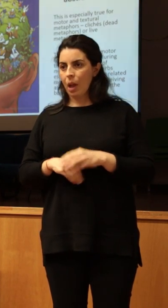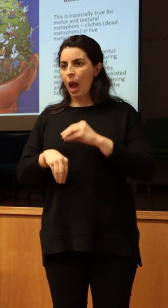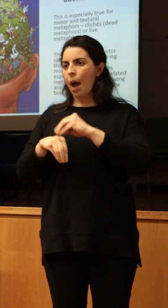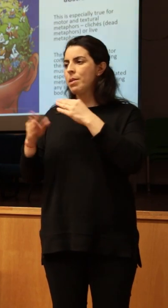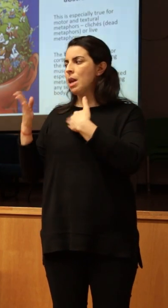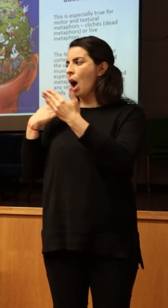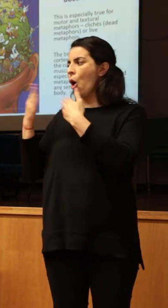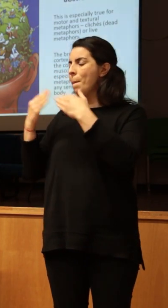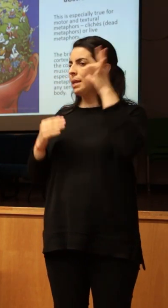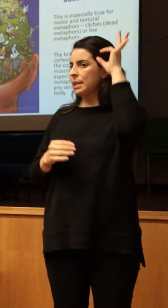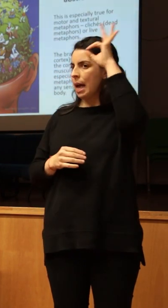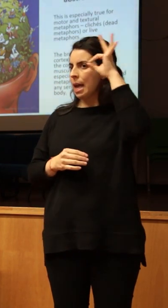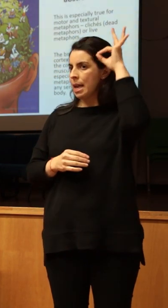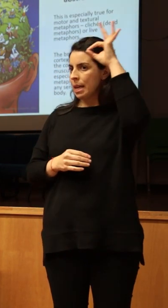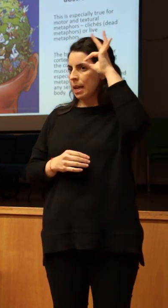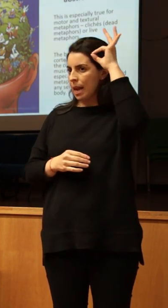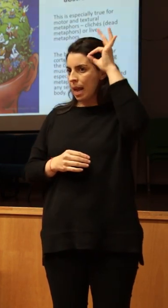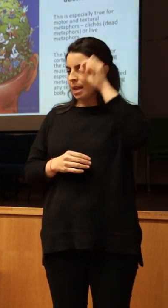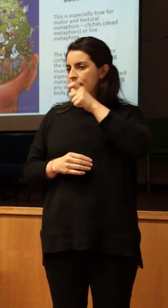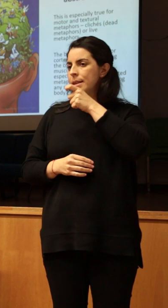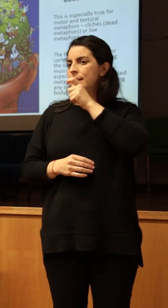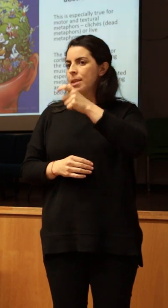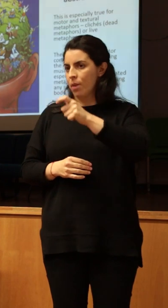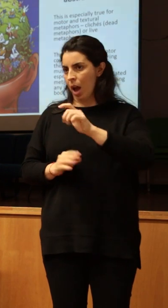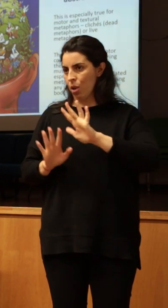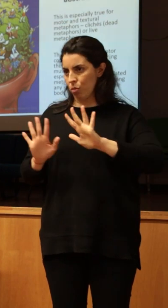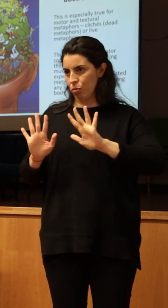The magnetic resonance images, not in a